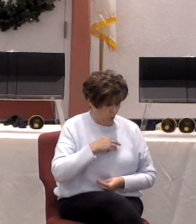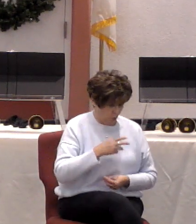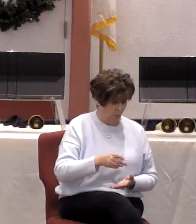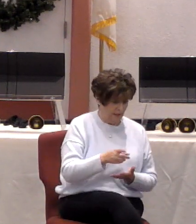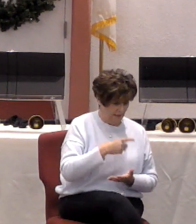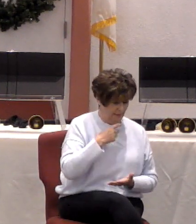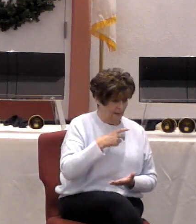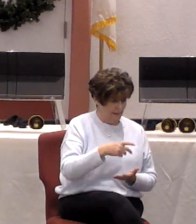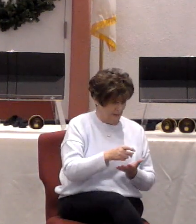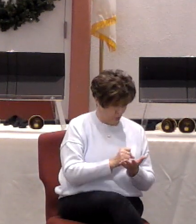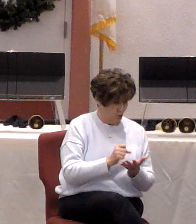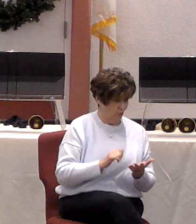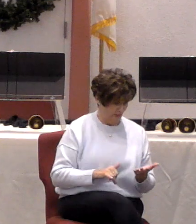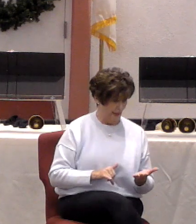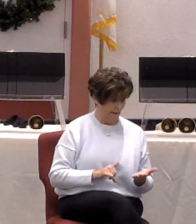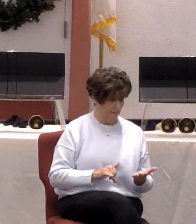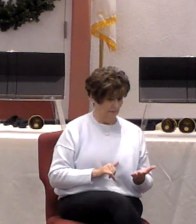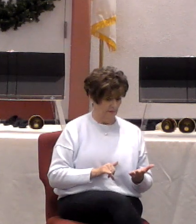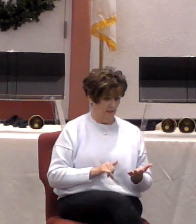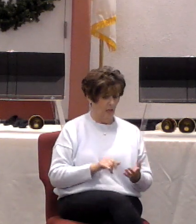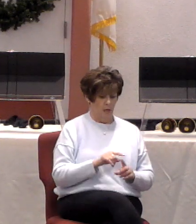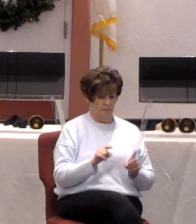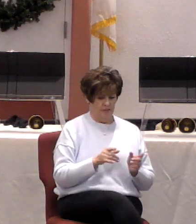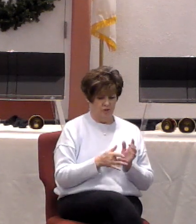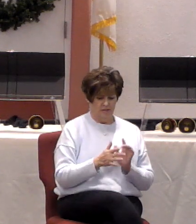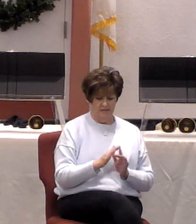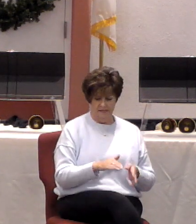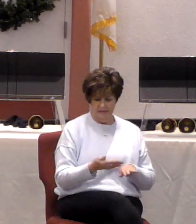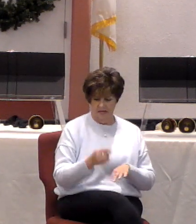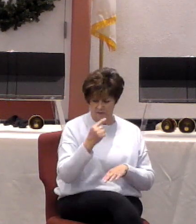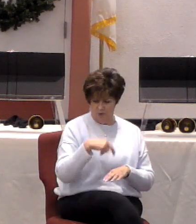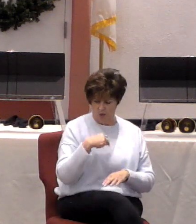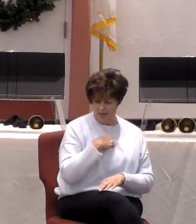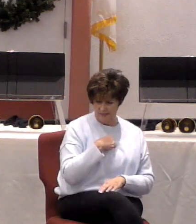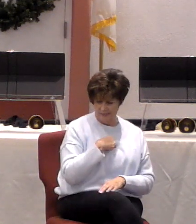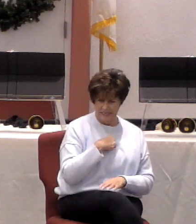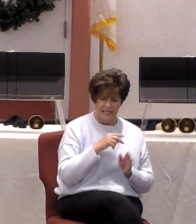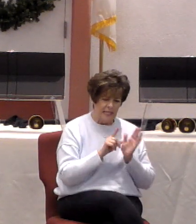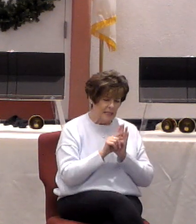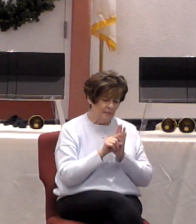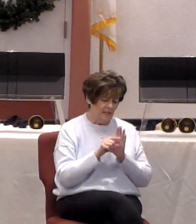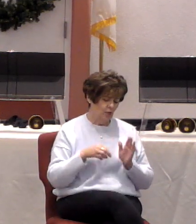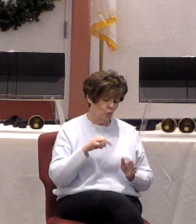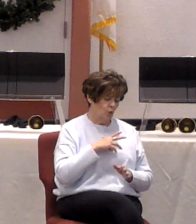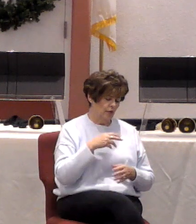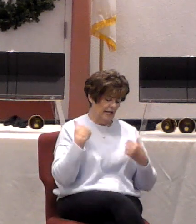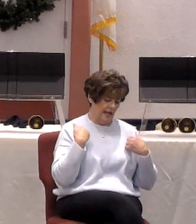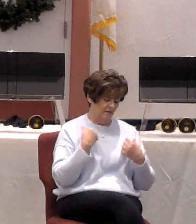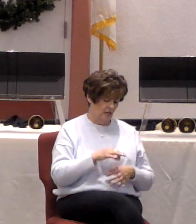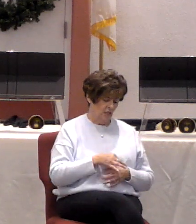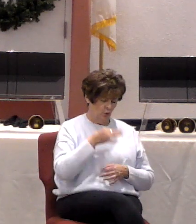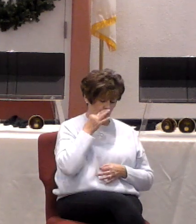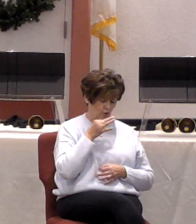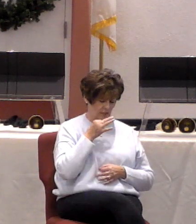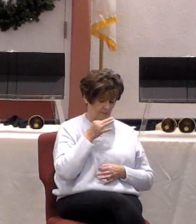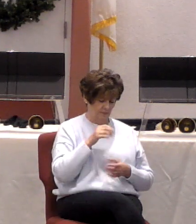die. He died for us. In just a minute, we're going to be taking the Lord's Supper together.